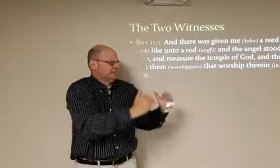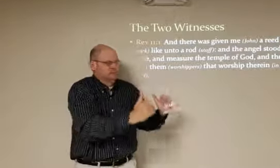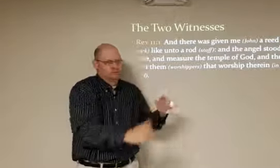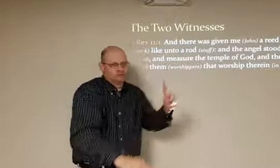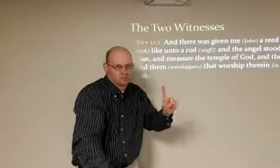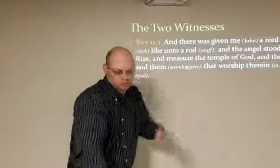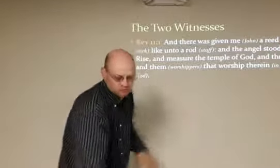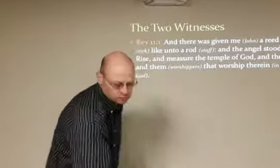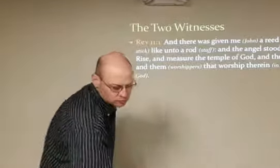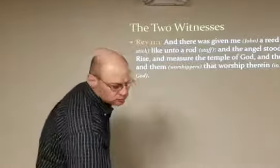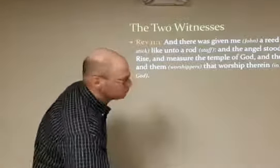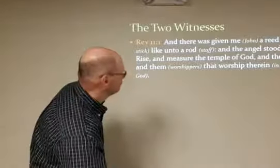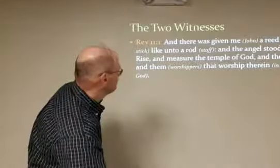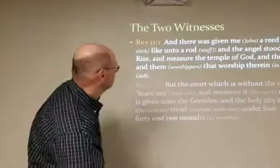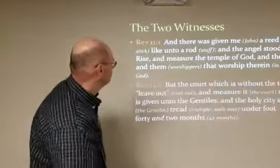that in a moment.